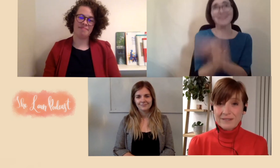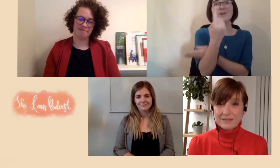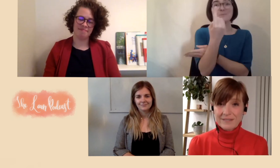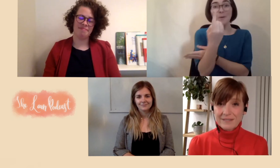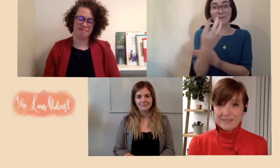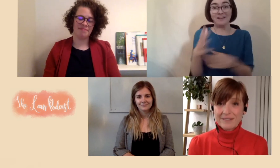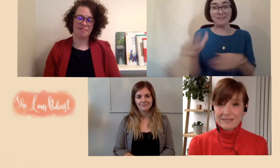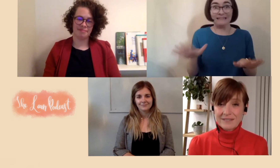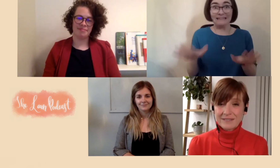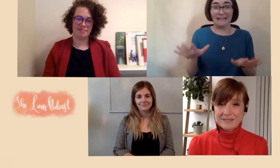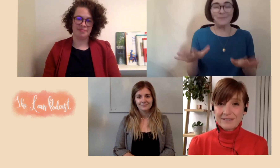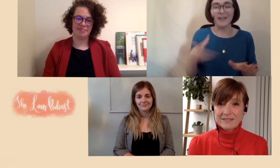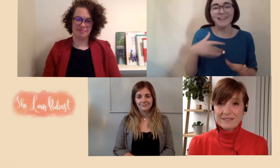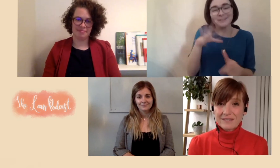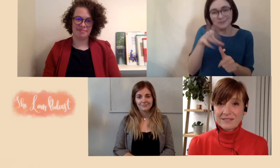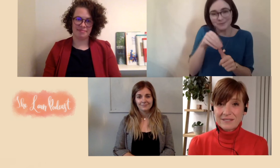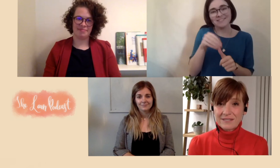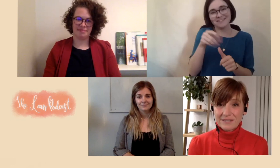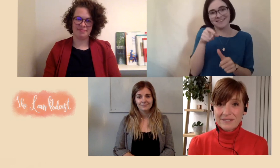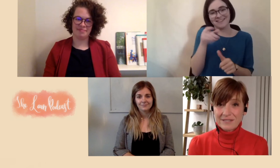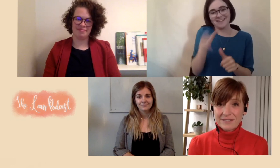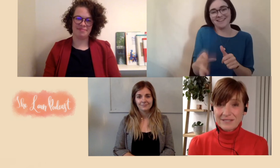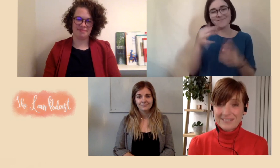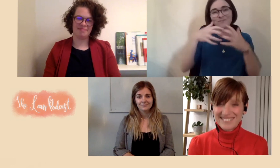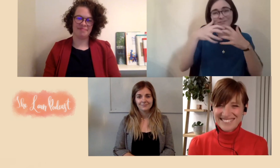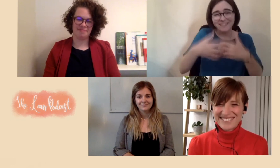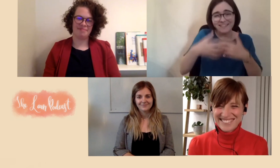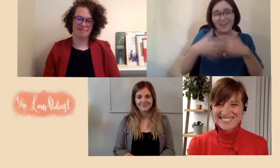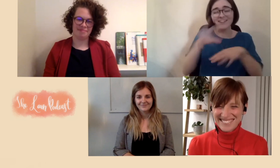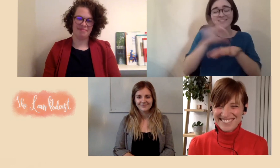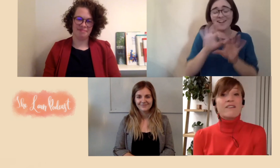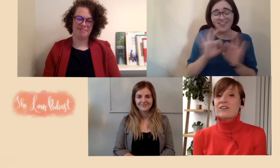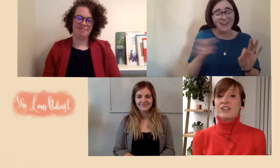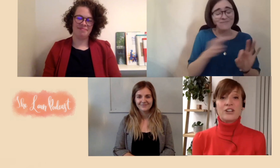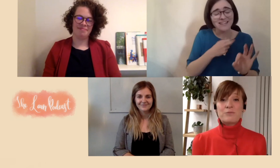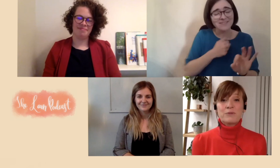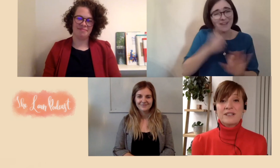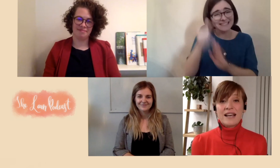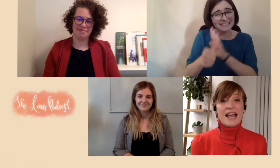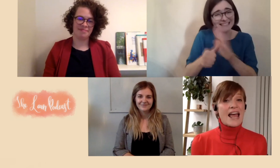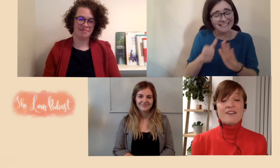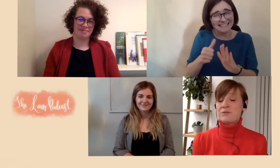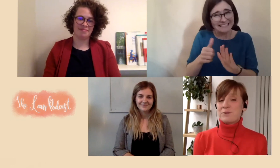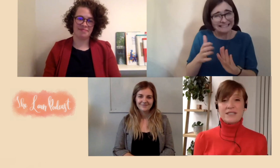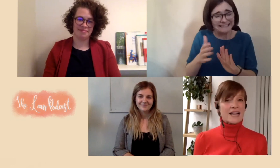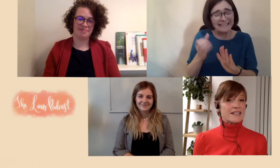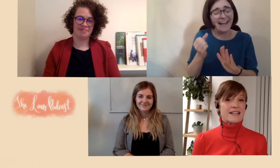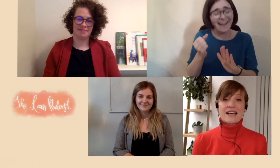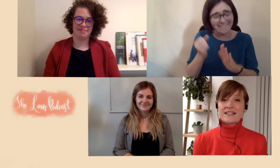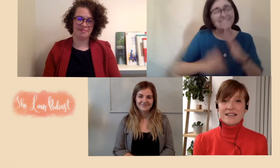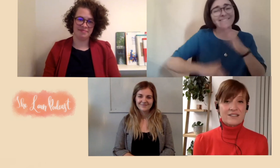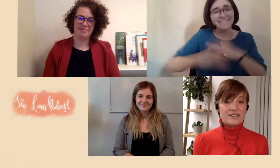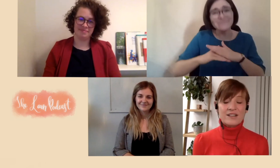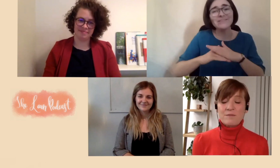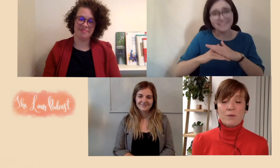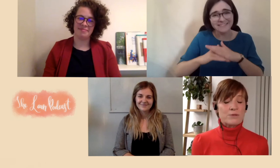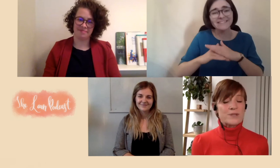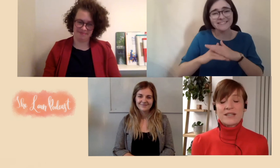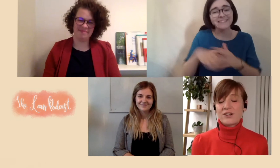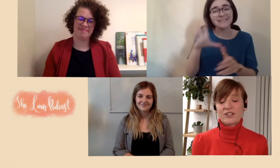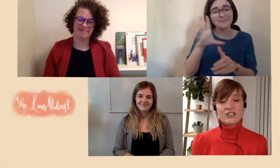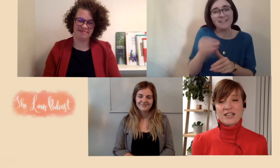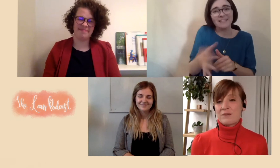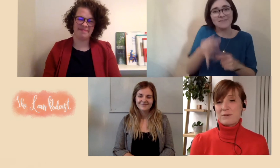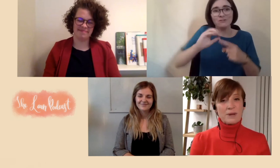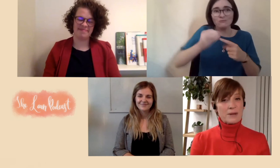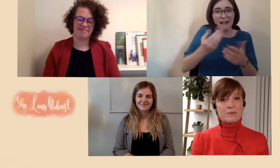trying to learn different platforms. So I think I think tying back to what you said when it comes to how you present yourself, and you